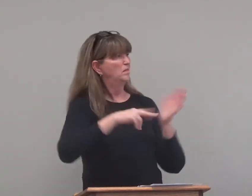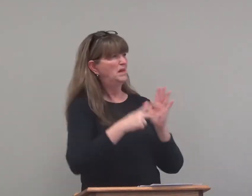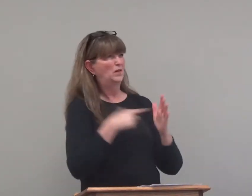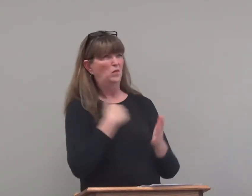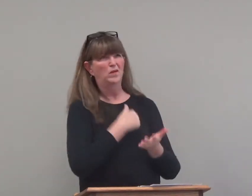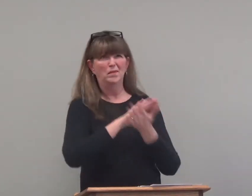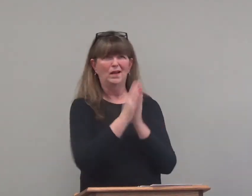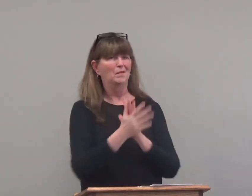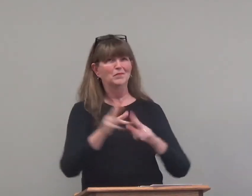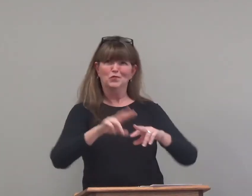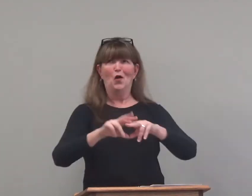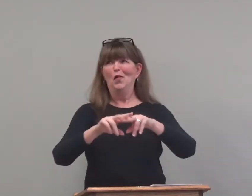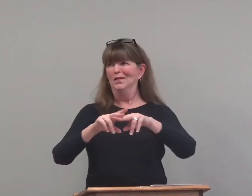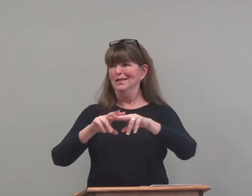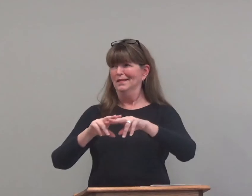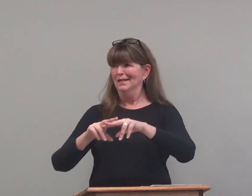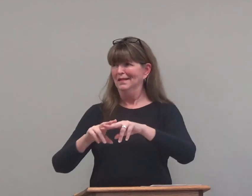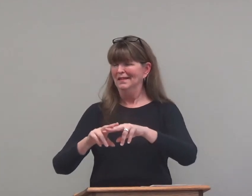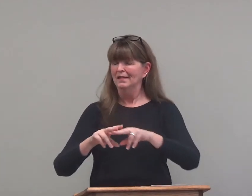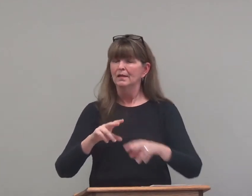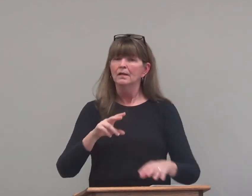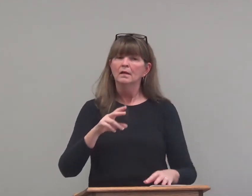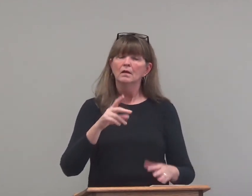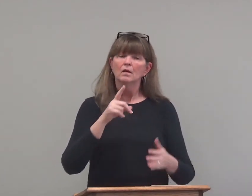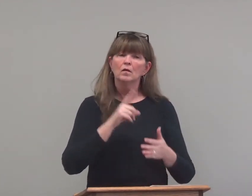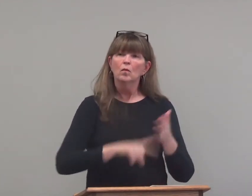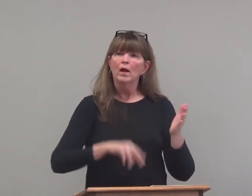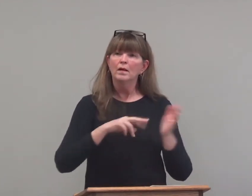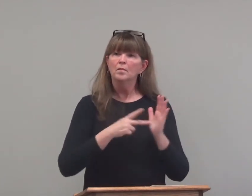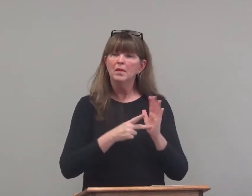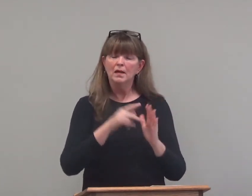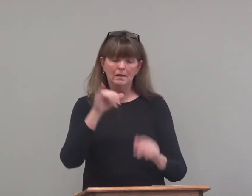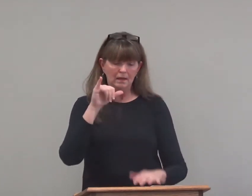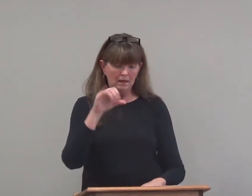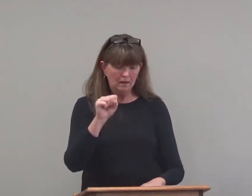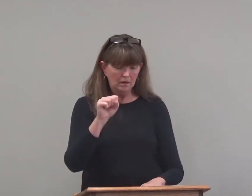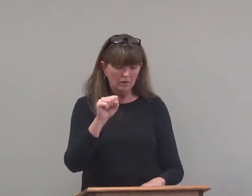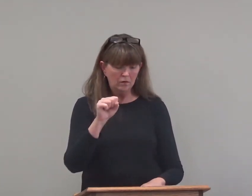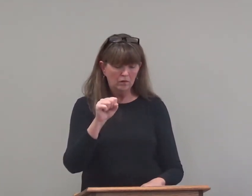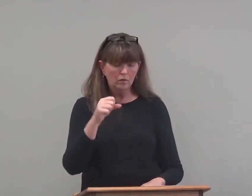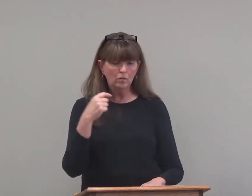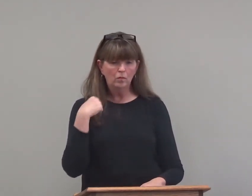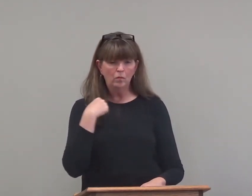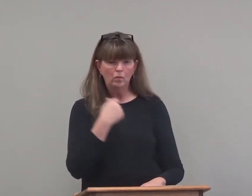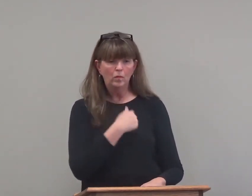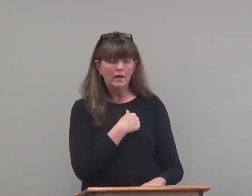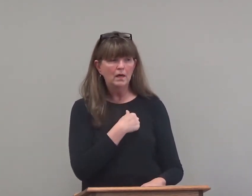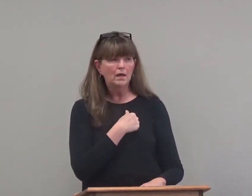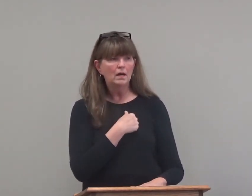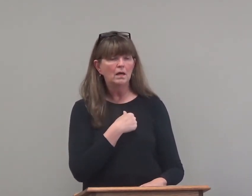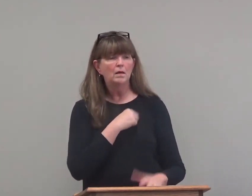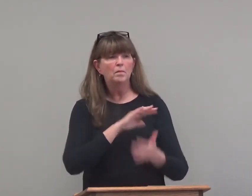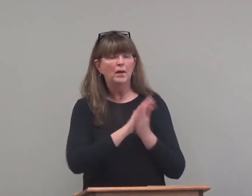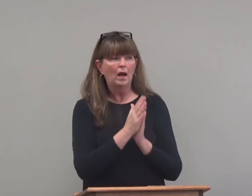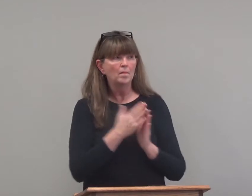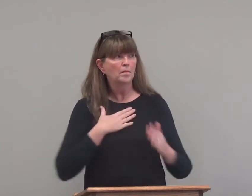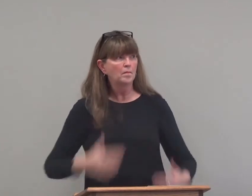So we become salt. So what the heck does that mean? What it means is that we